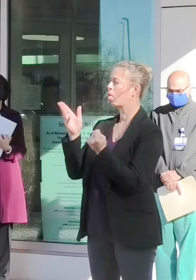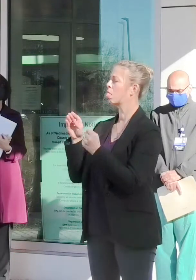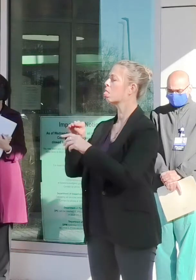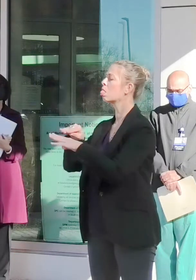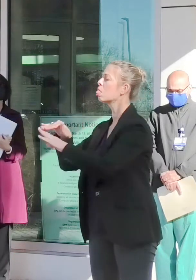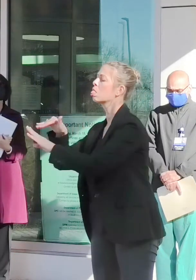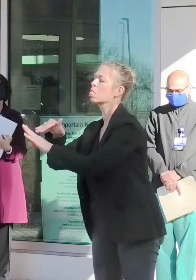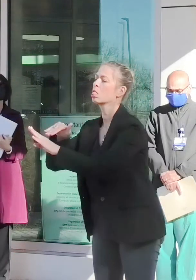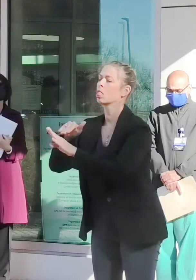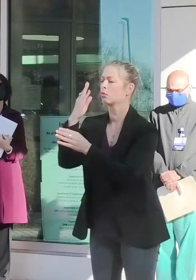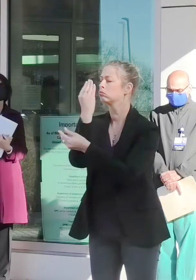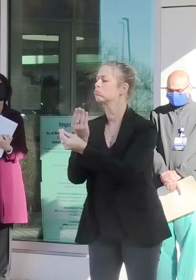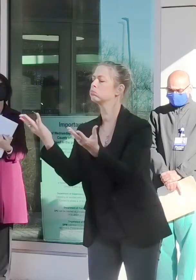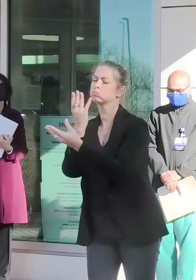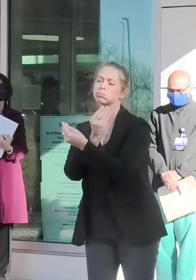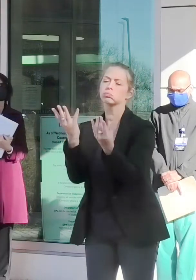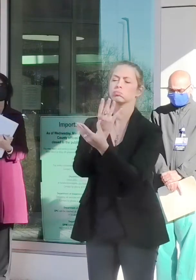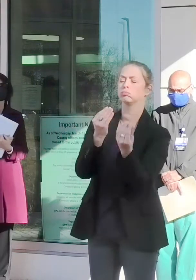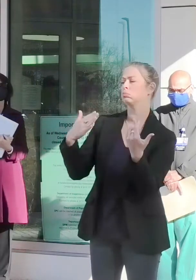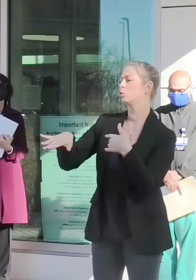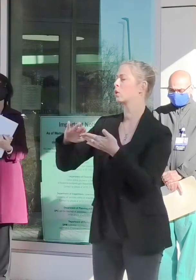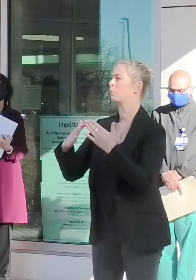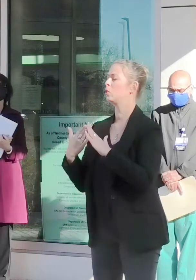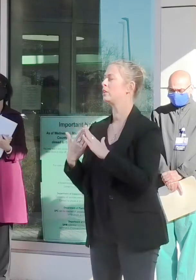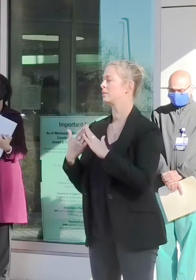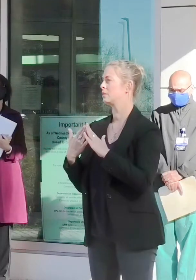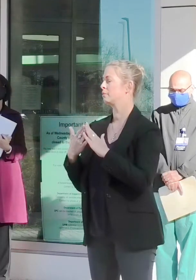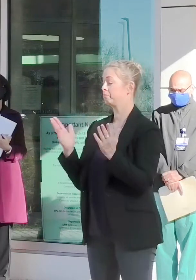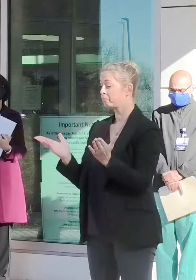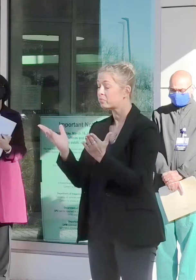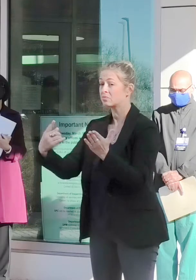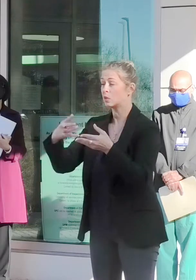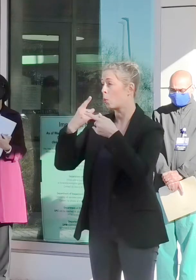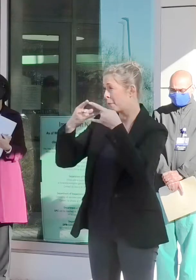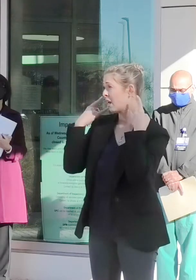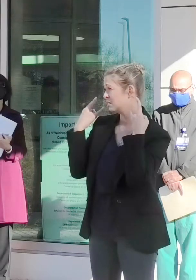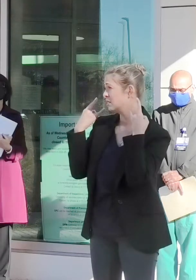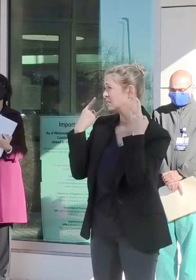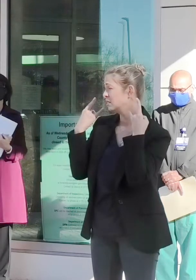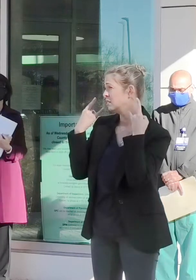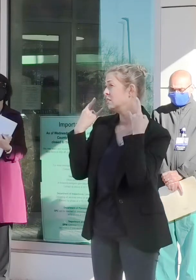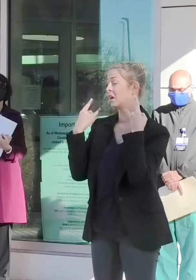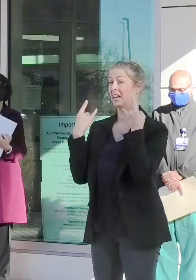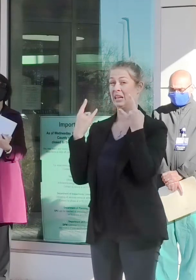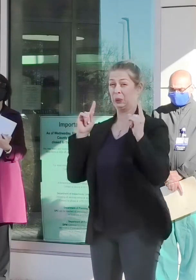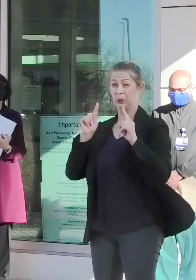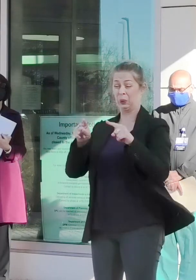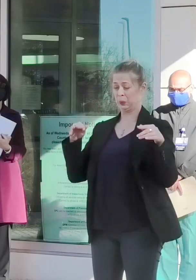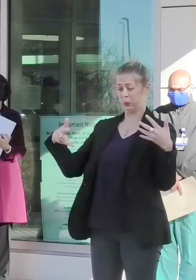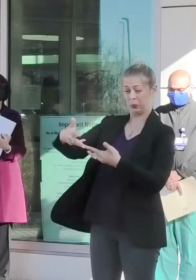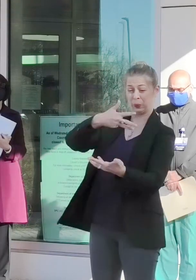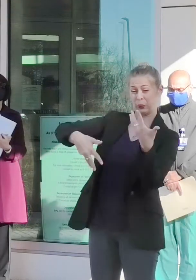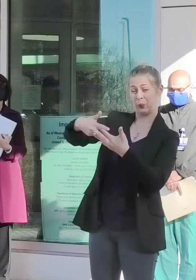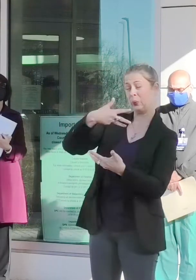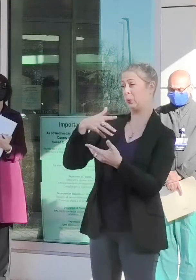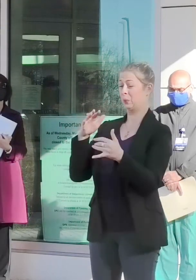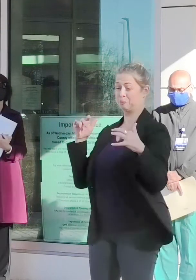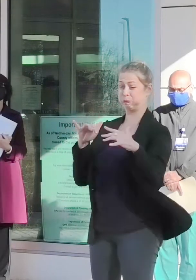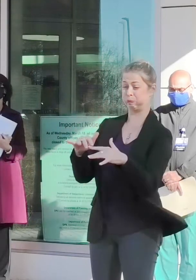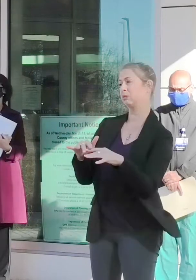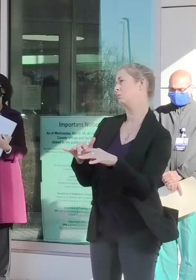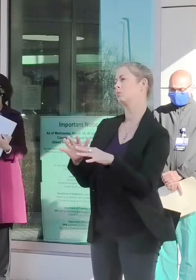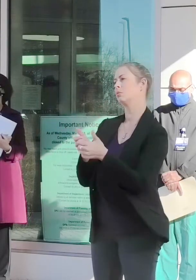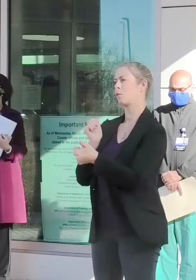communities, encourage people to wear masks, and to avoid hosting or attending large gatherings. We will also